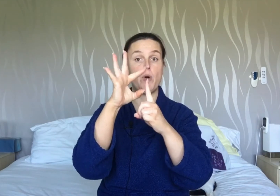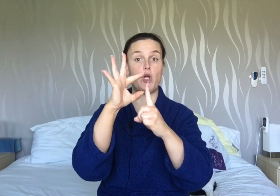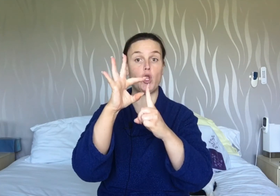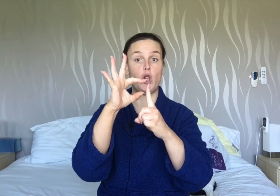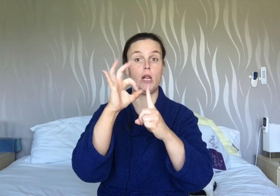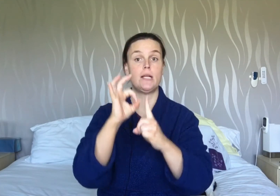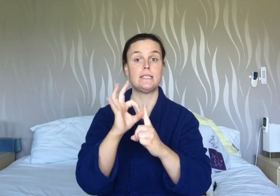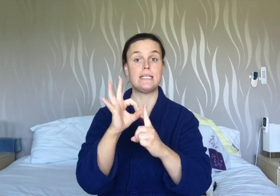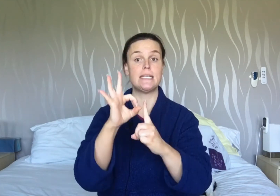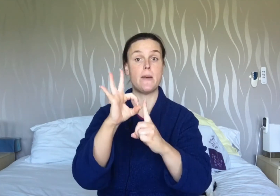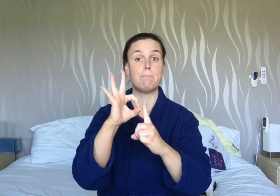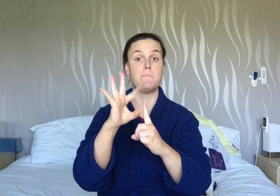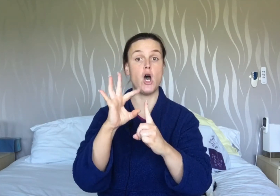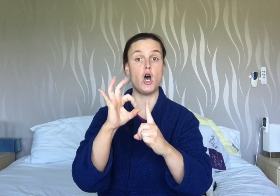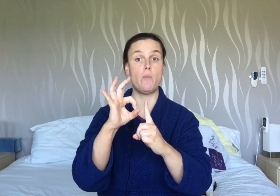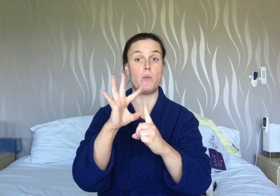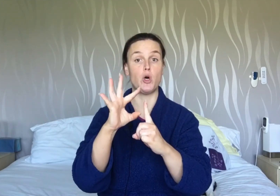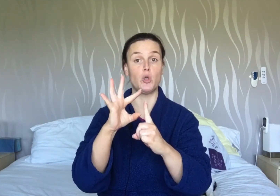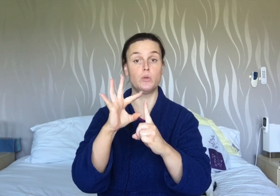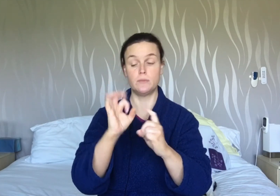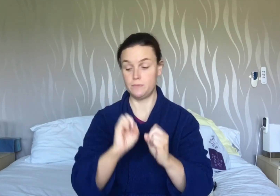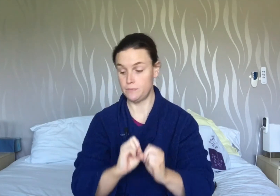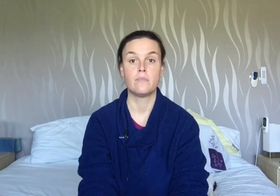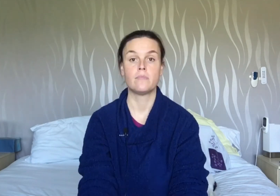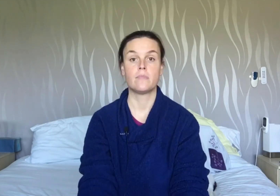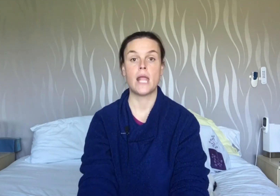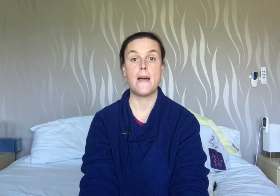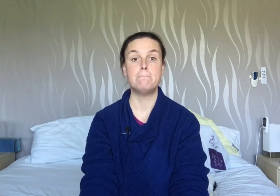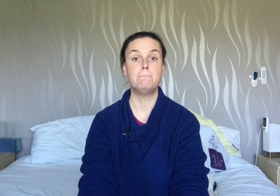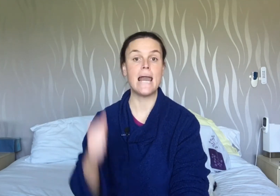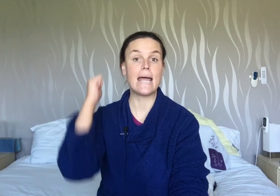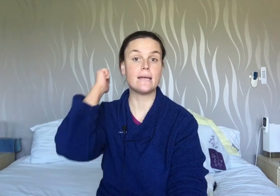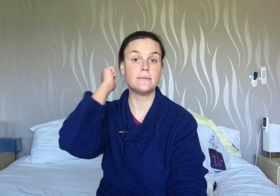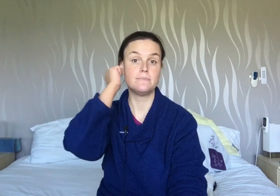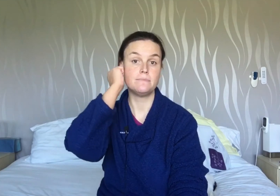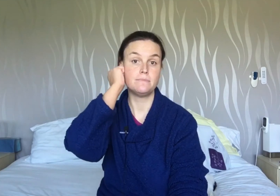Purple. See it? Purple. Black.